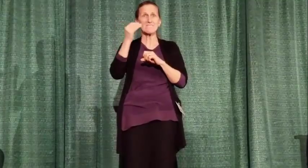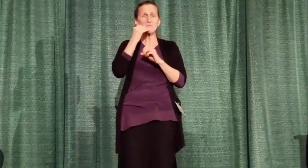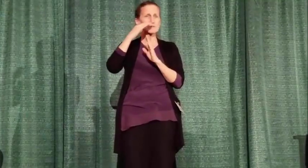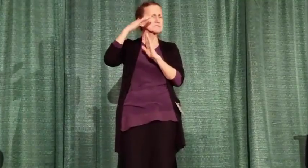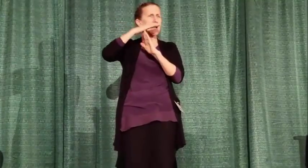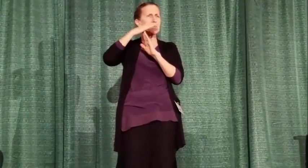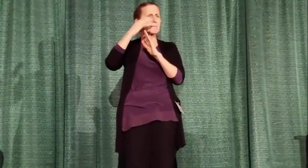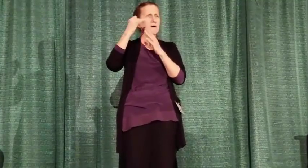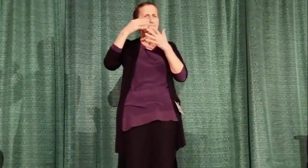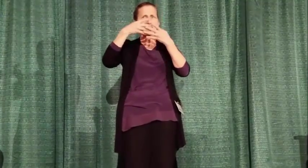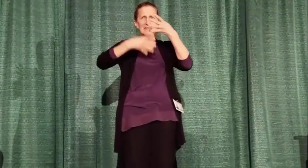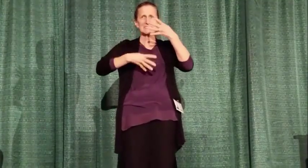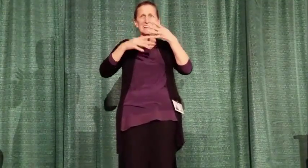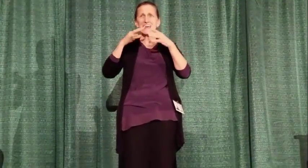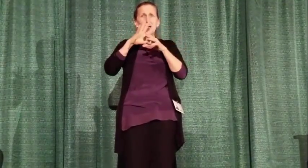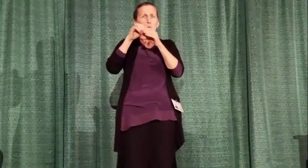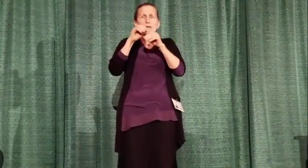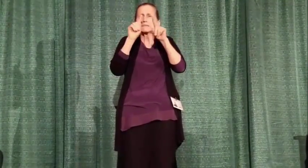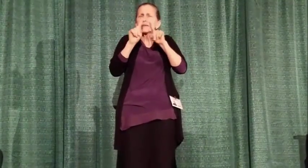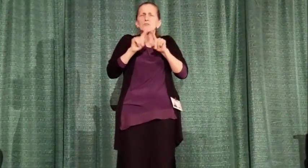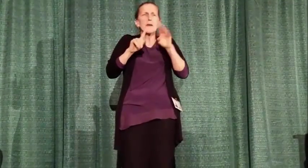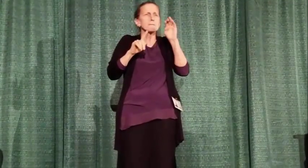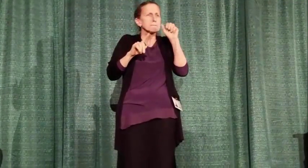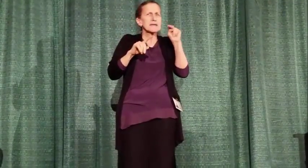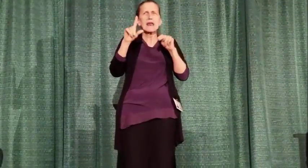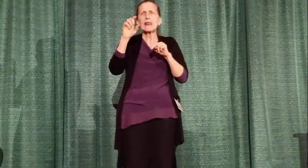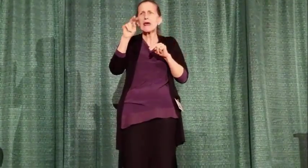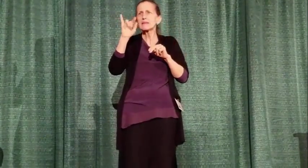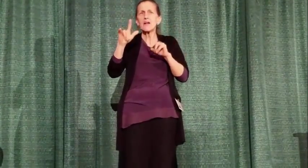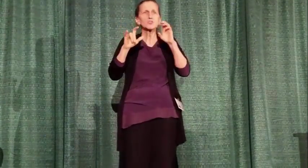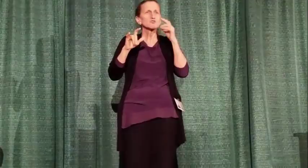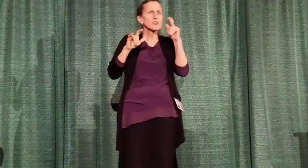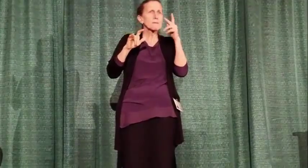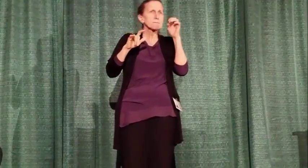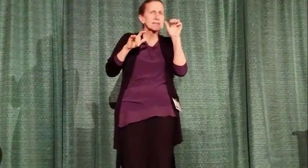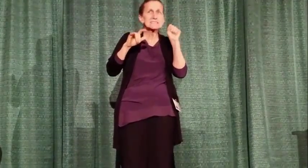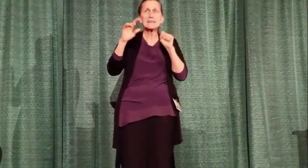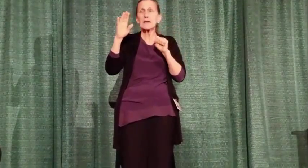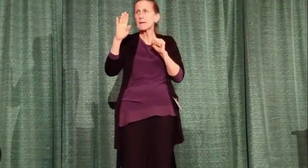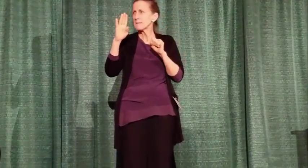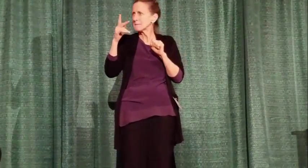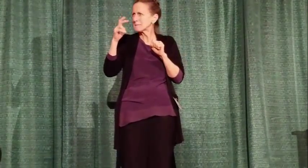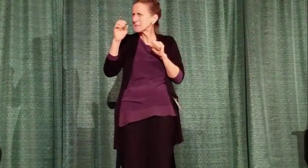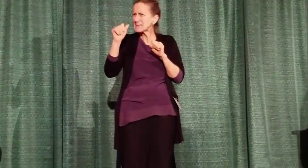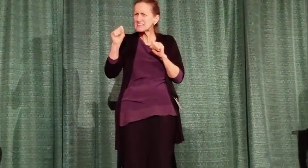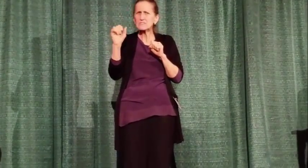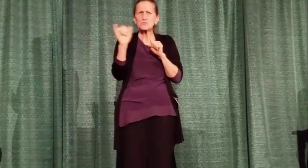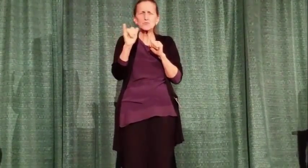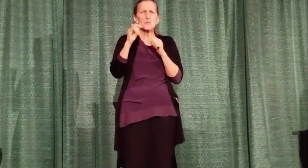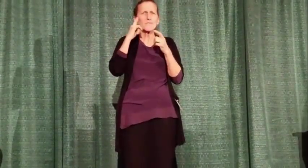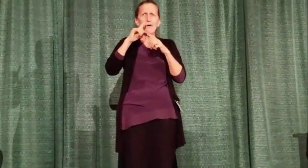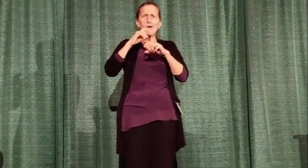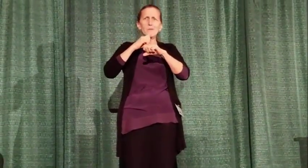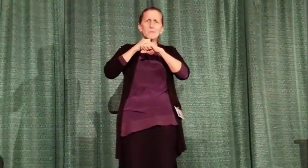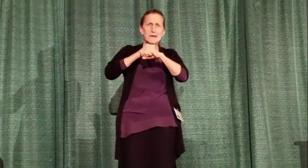resistant starch, including all types of beans and lentils and chickpeas, and even peas are high in resistant starch and high in those protect anti-cancer